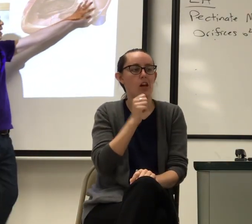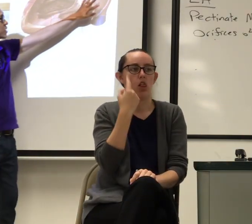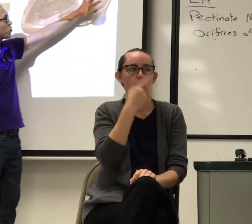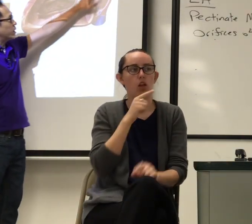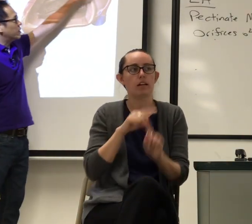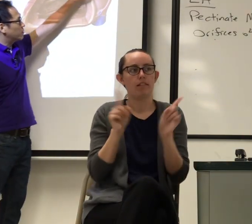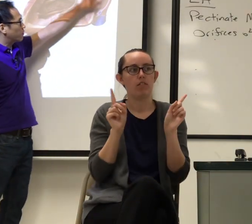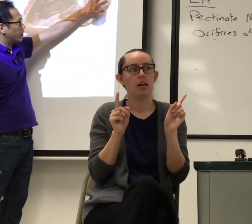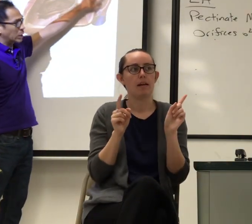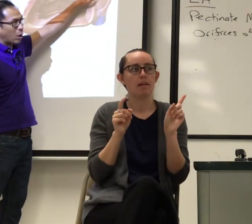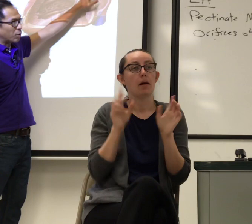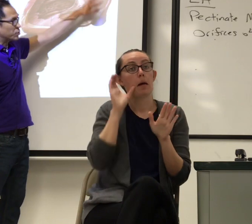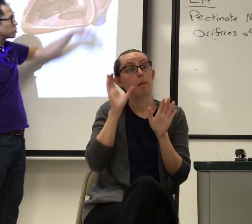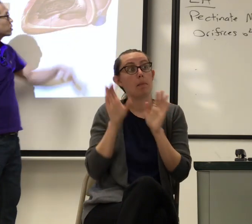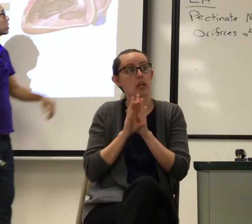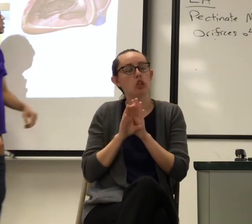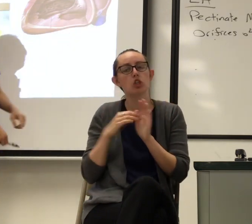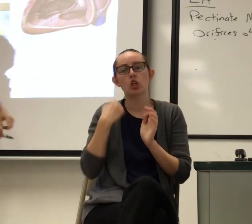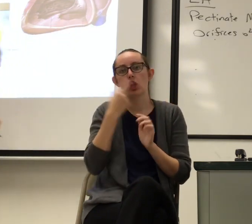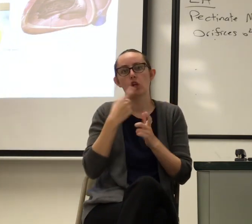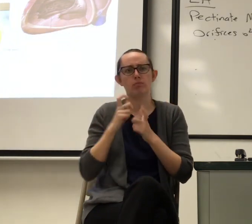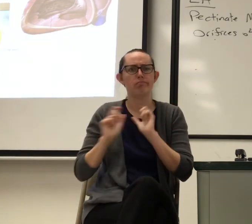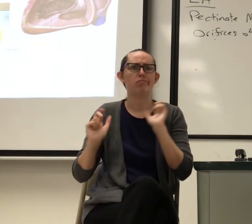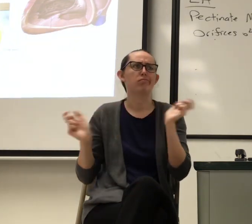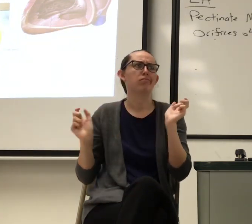kind of exaggerated, very large.